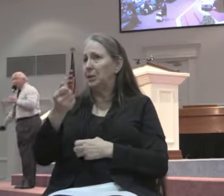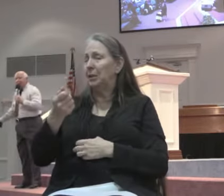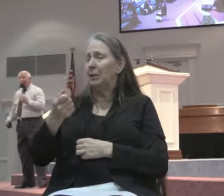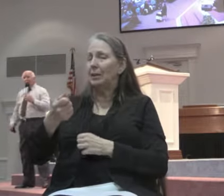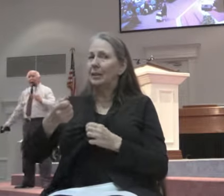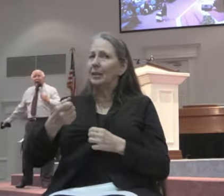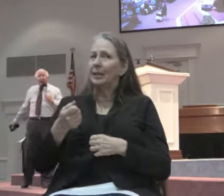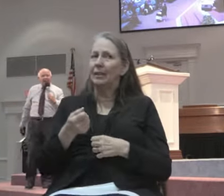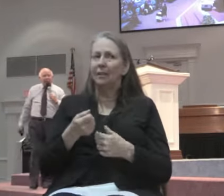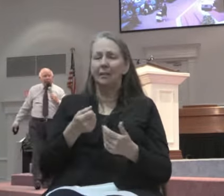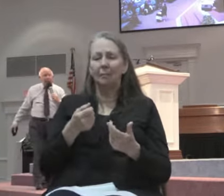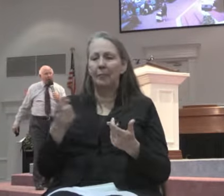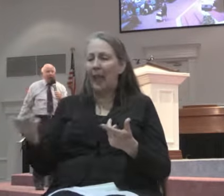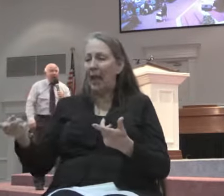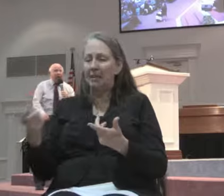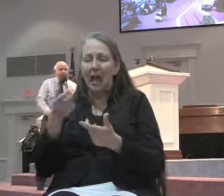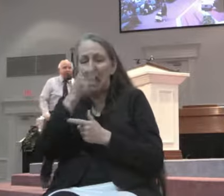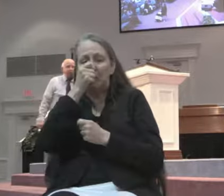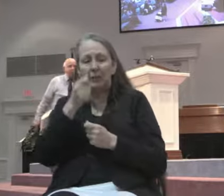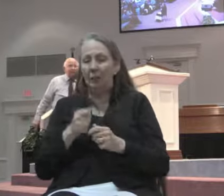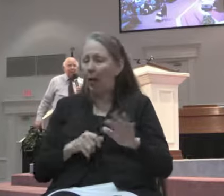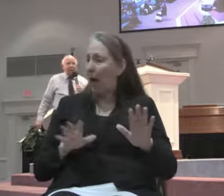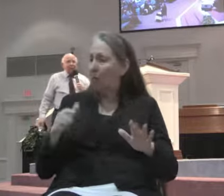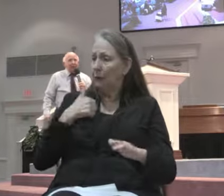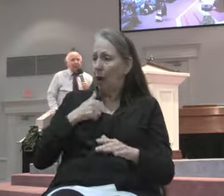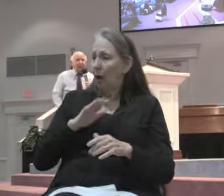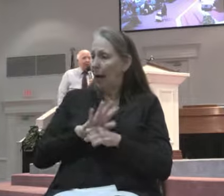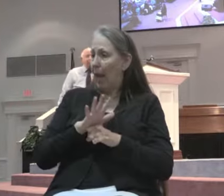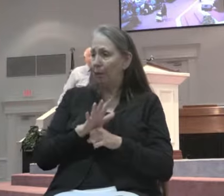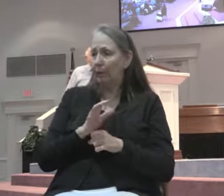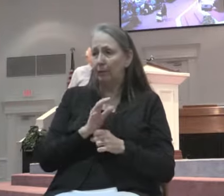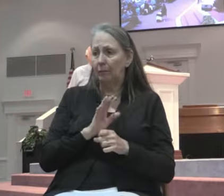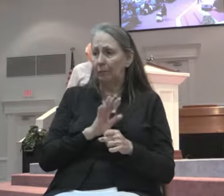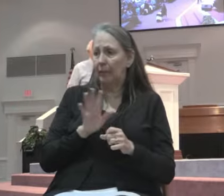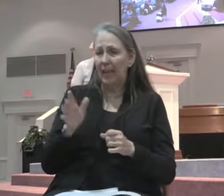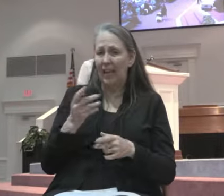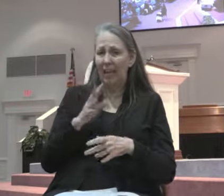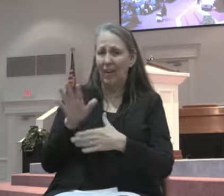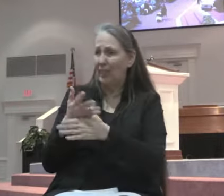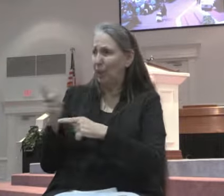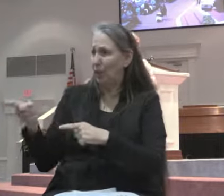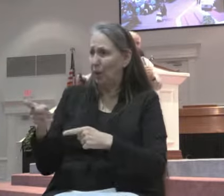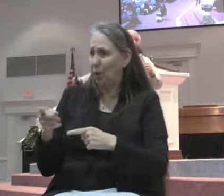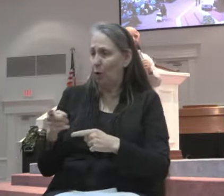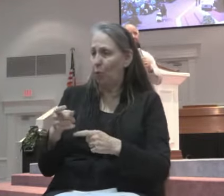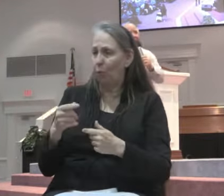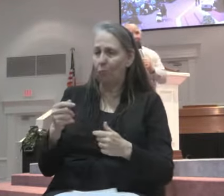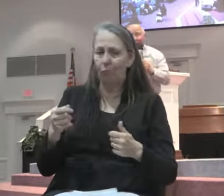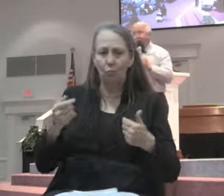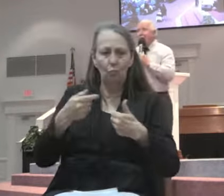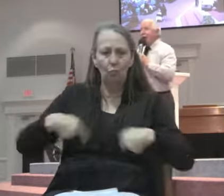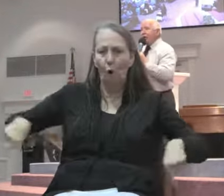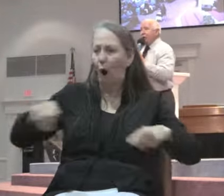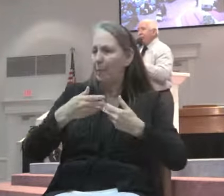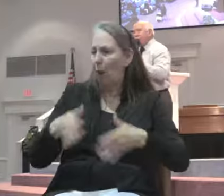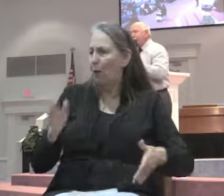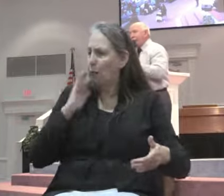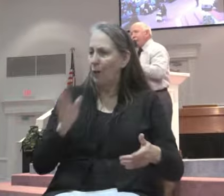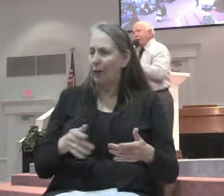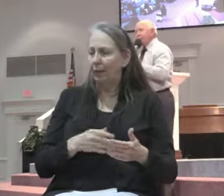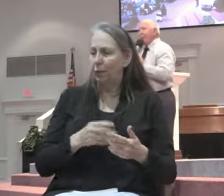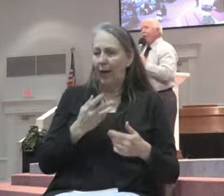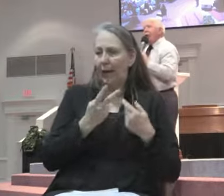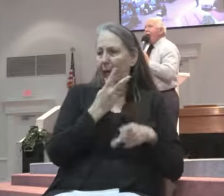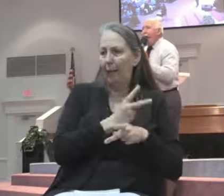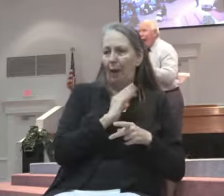interested in, give me some. And they said, we don't have enough. If the righteous scarcely be saved, we just don't have enough to give you